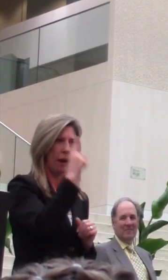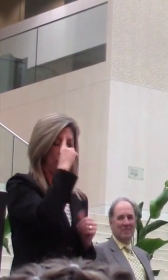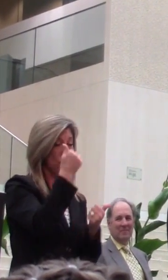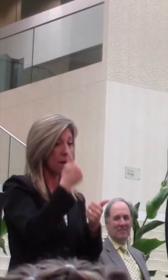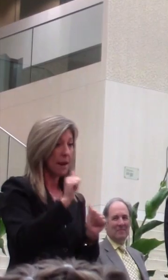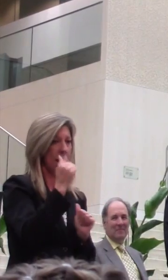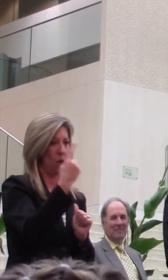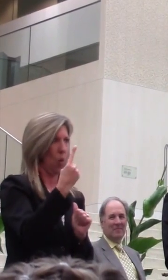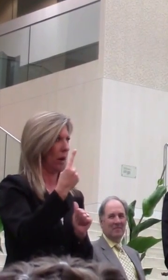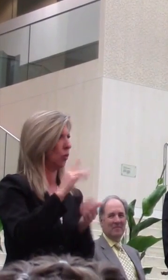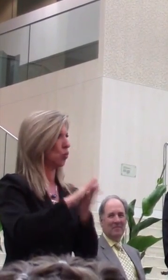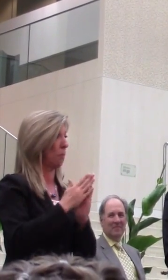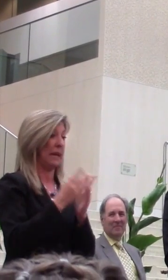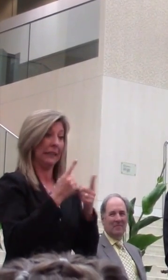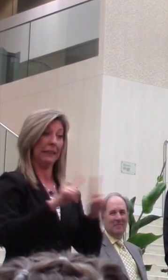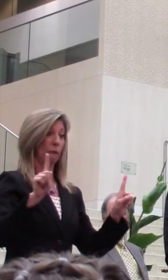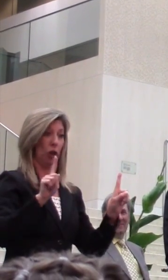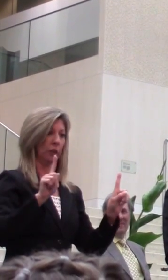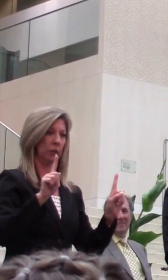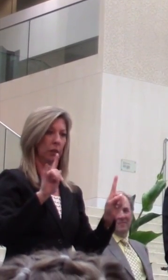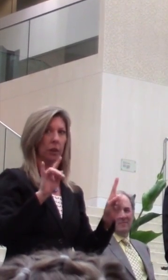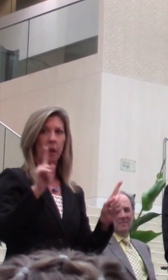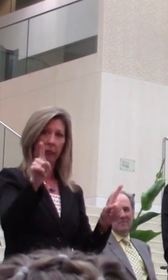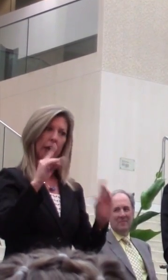at every step of the way as I grew up.